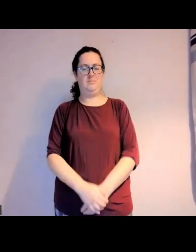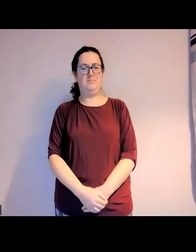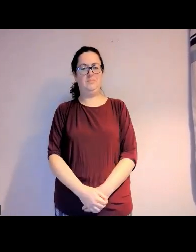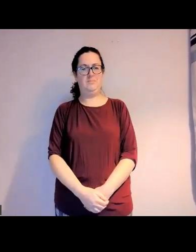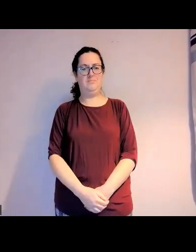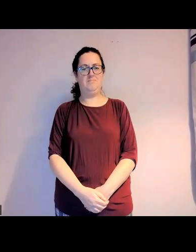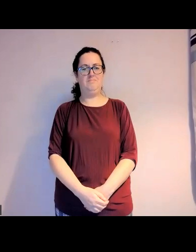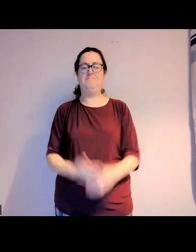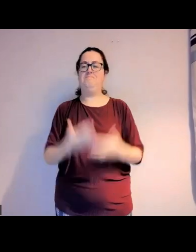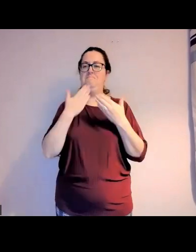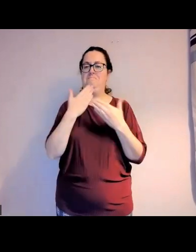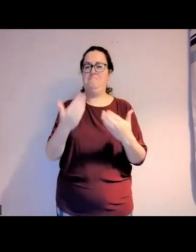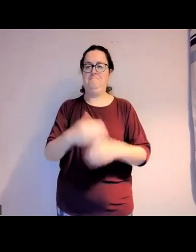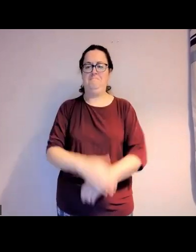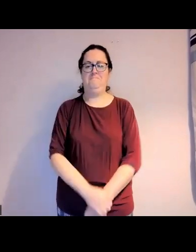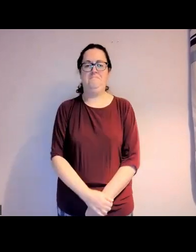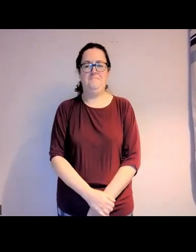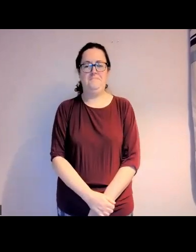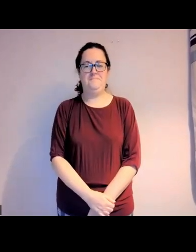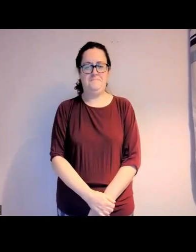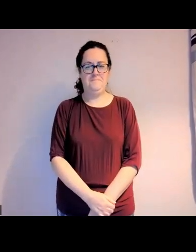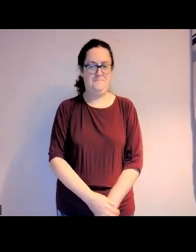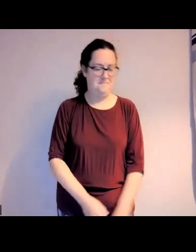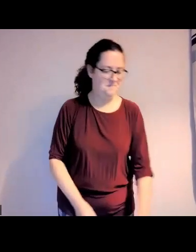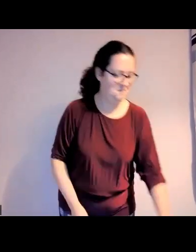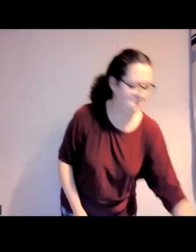Thank you very much.